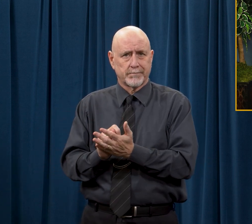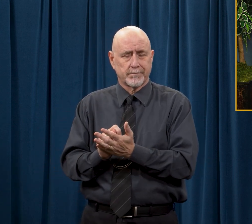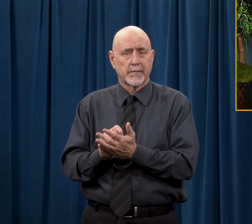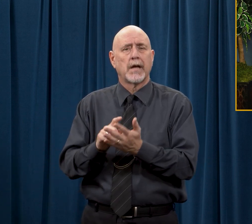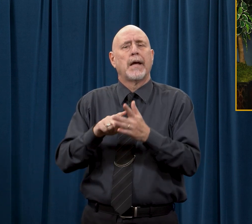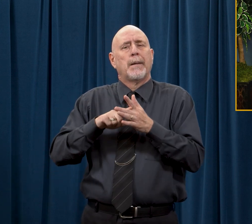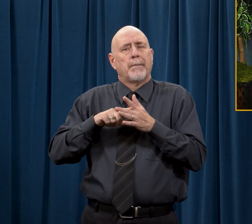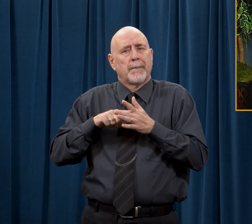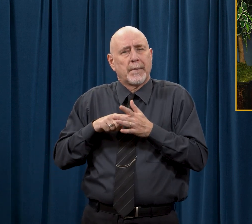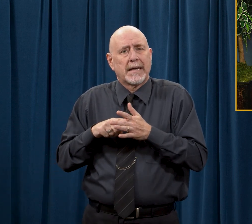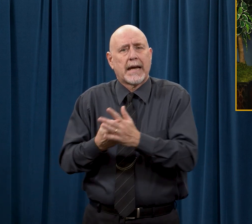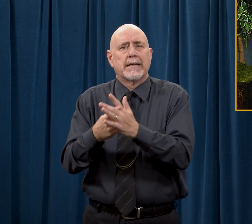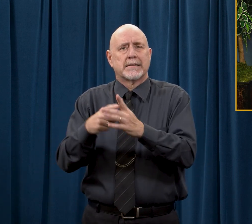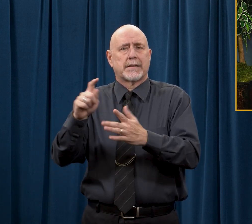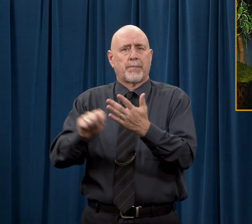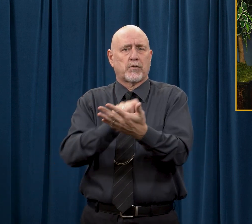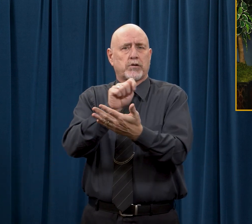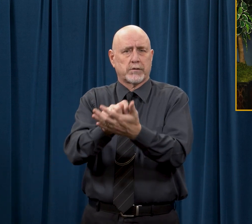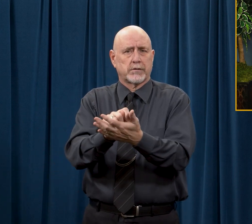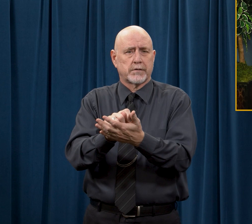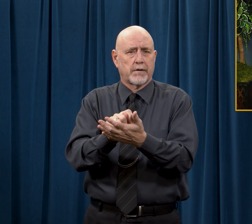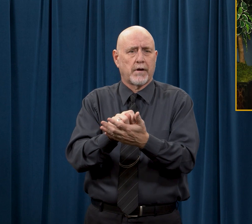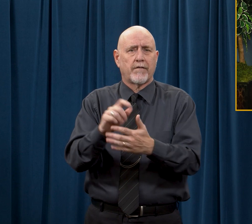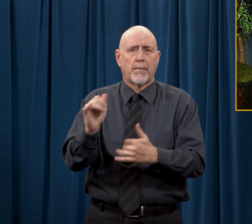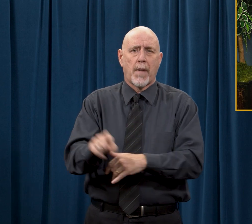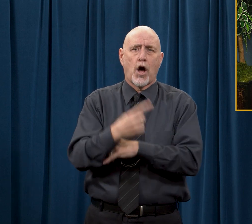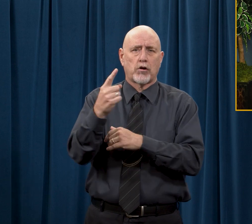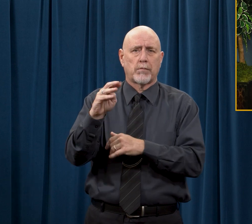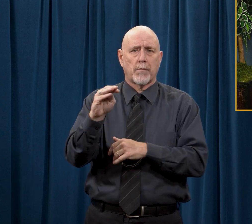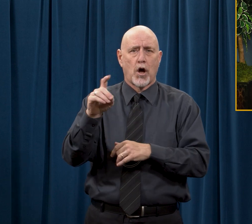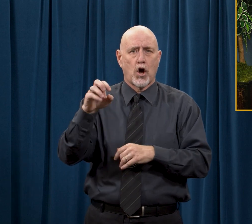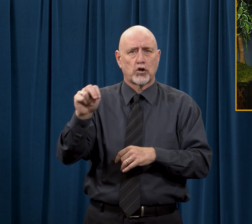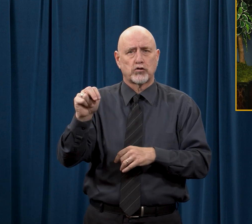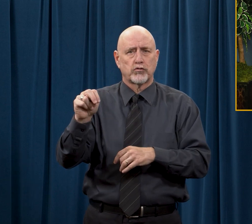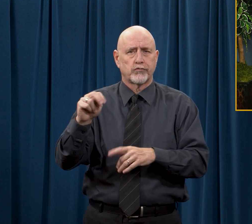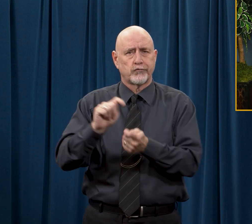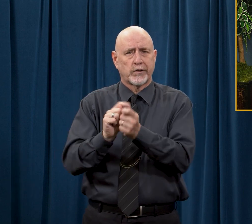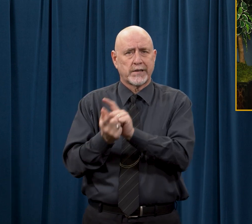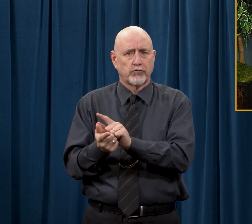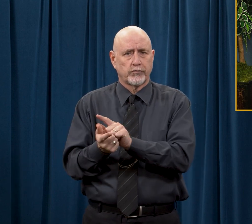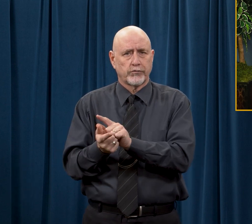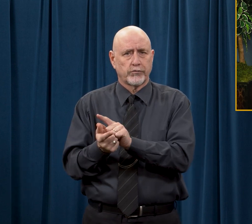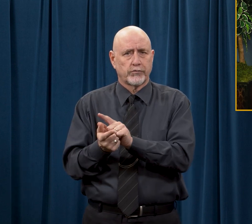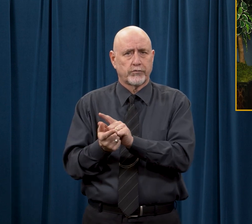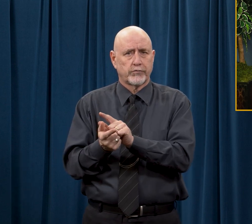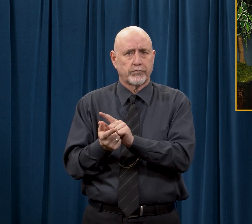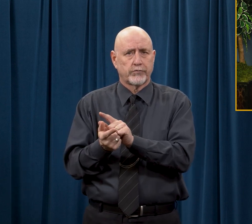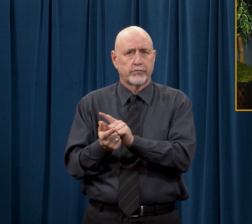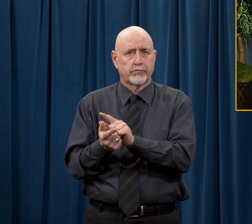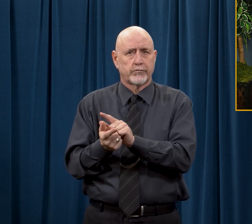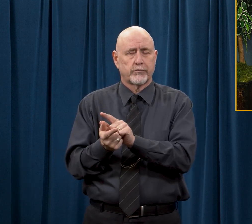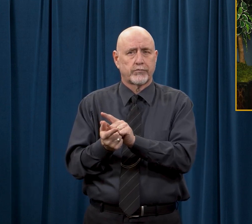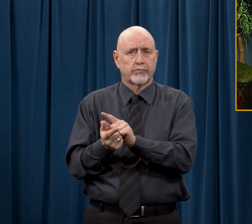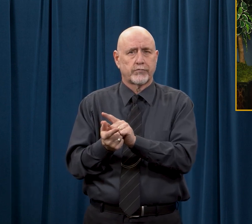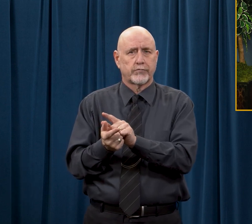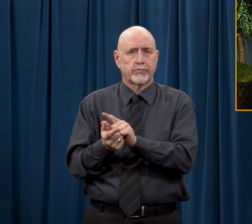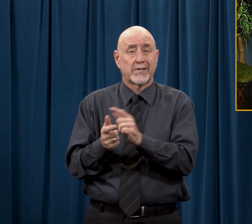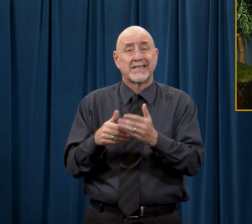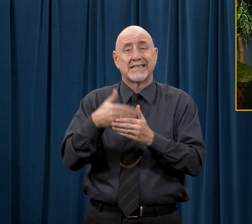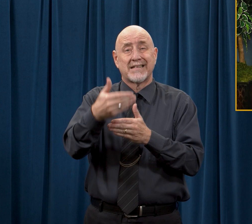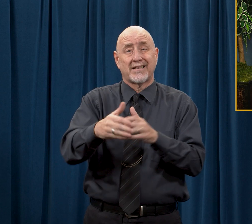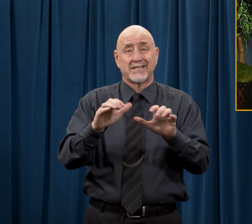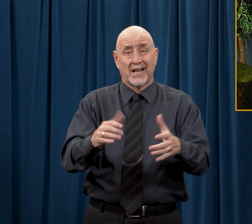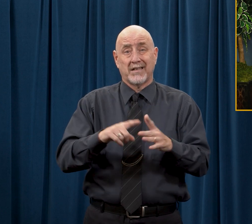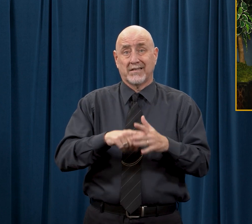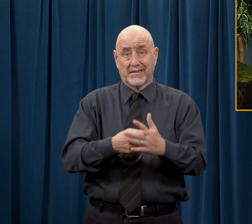people. This begins the era into modern translations. When we